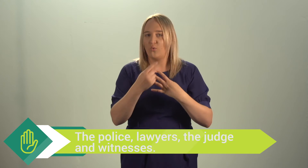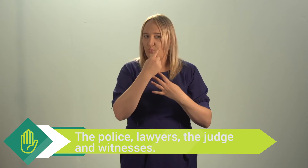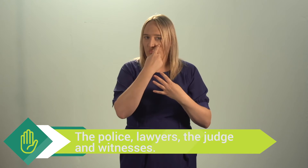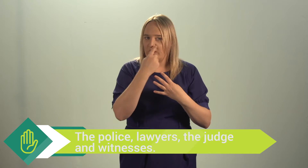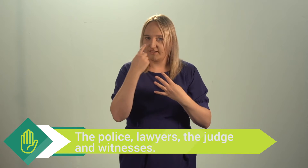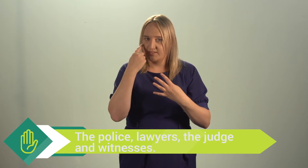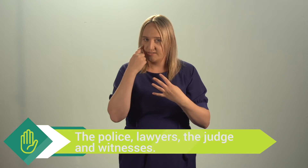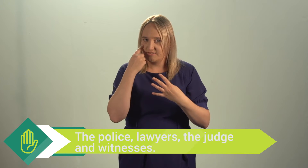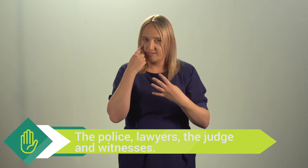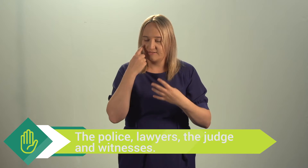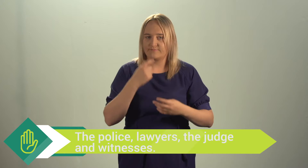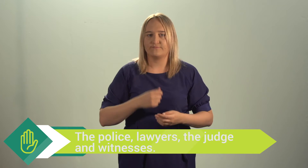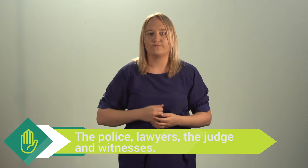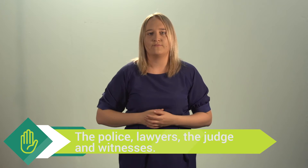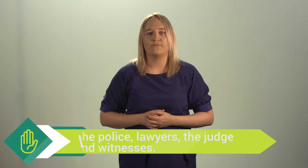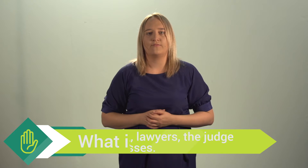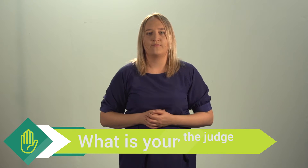and witnesses.